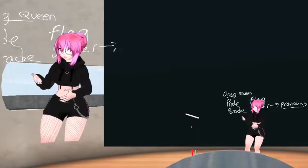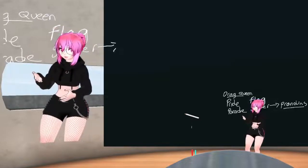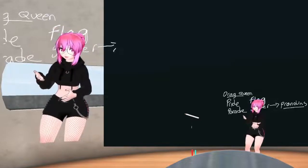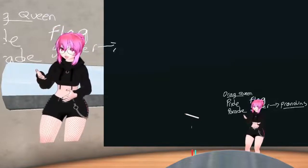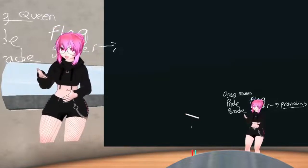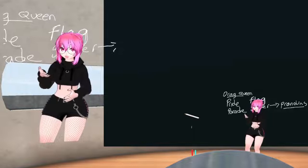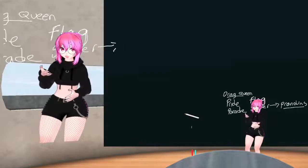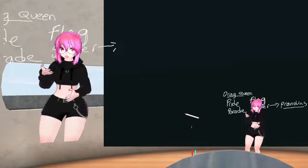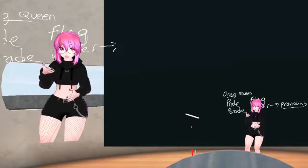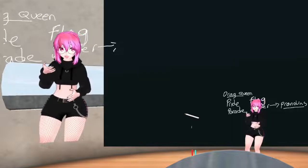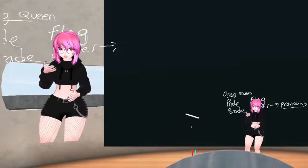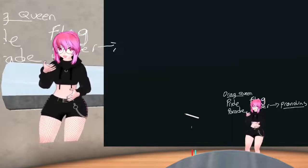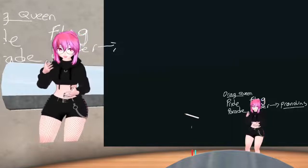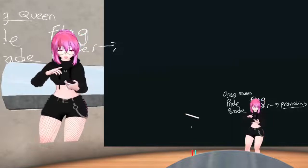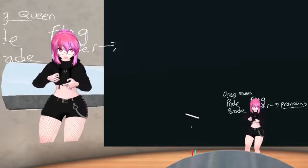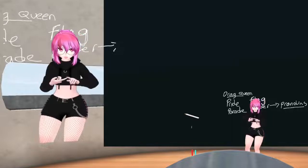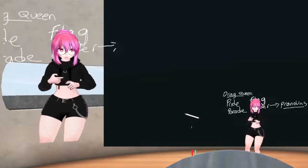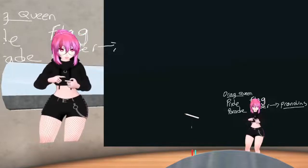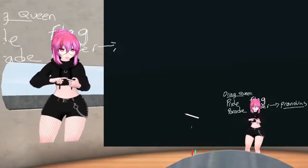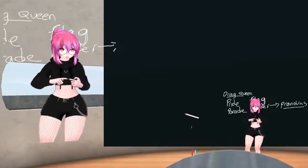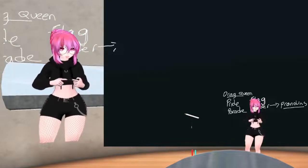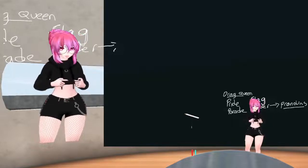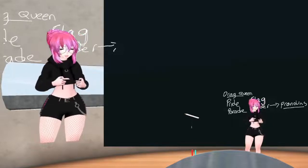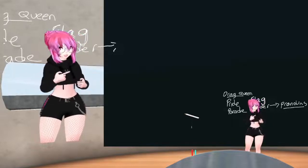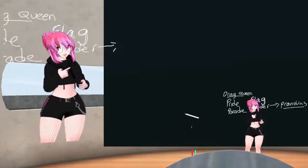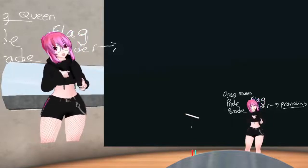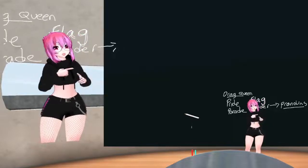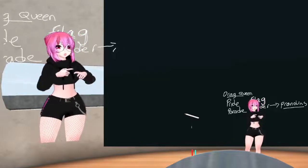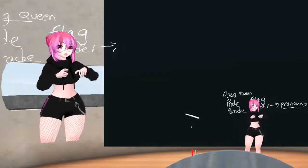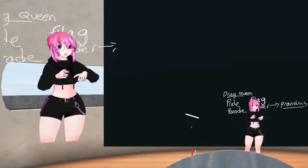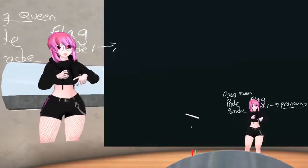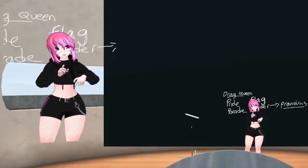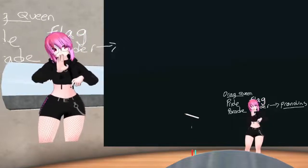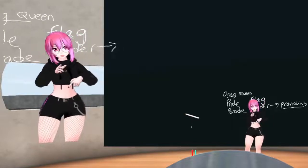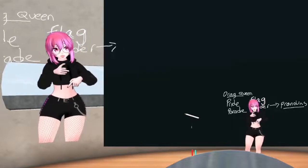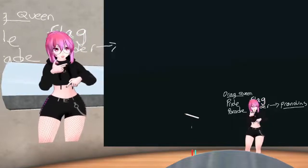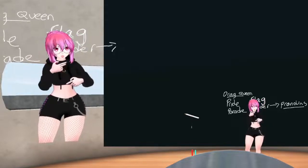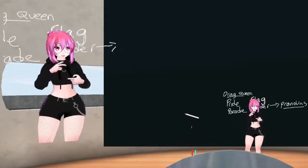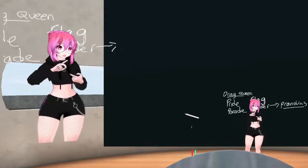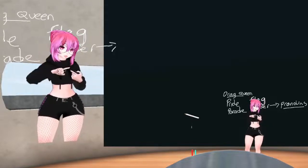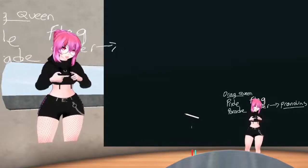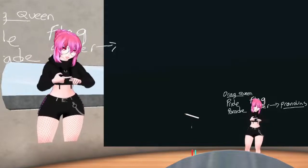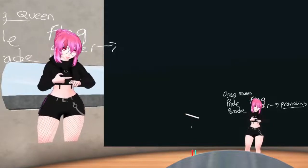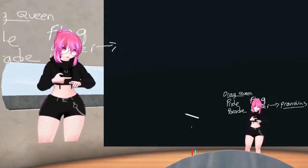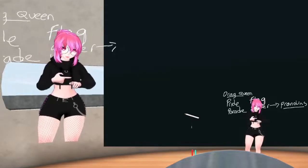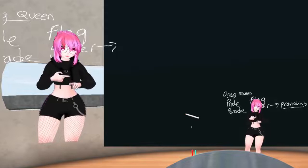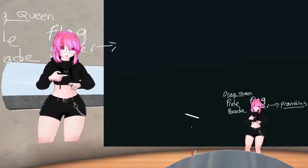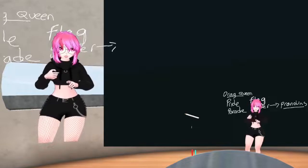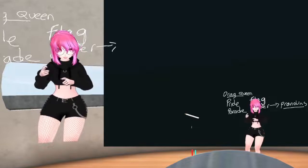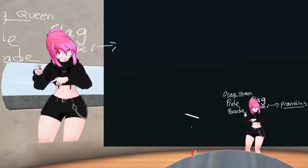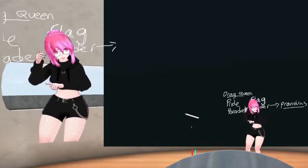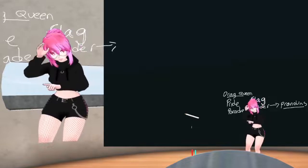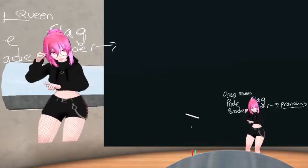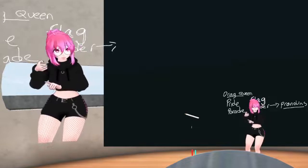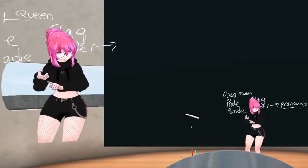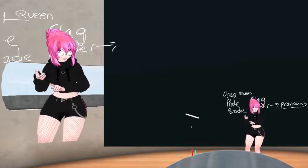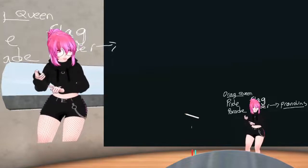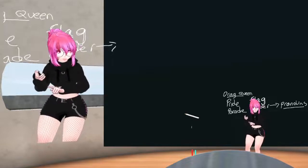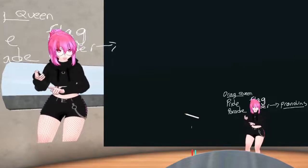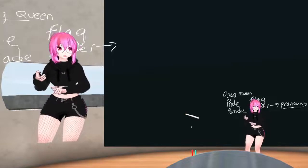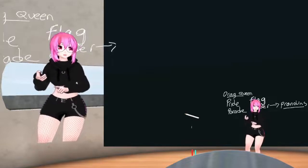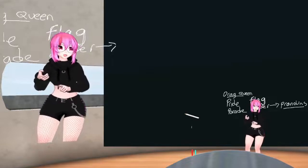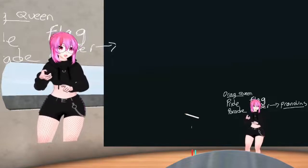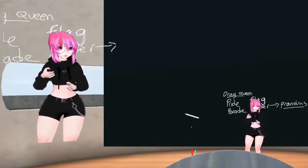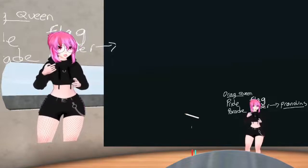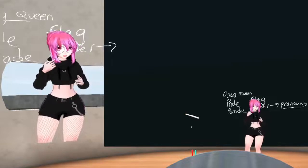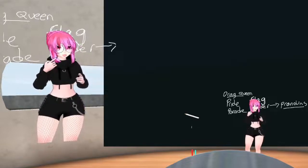story about my friend, and I'm saying like, so I went to the bar with my friend, he's a boy, by the